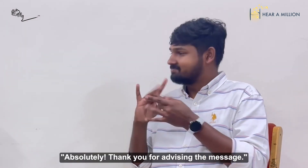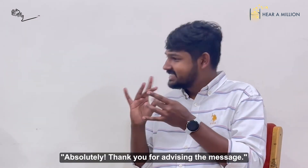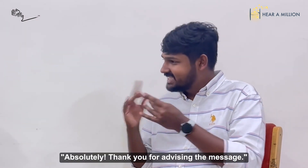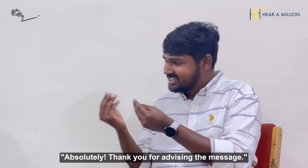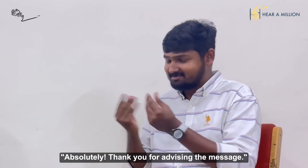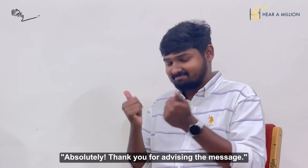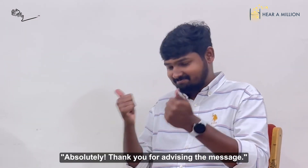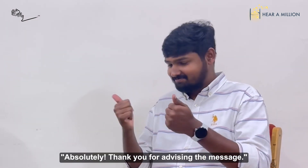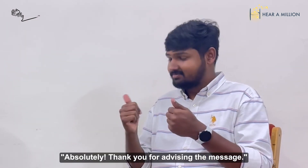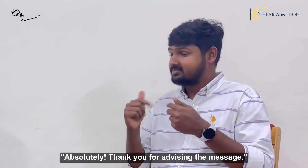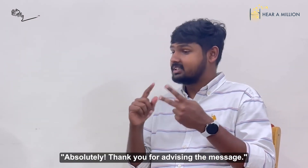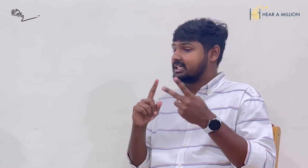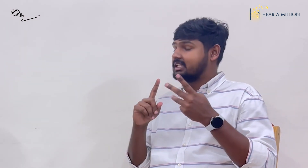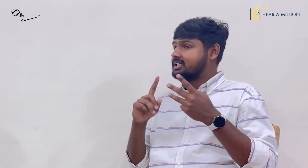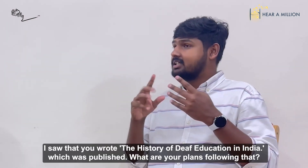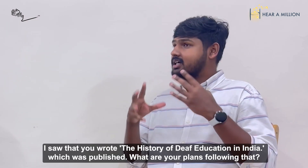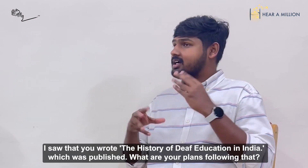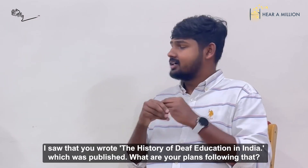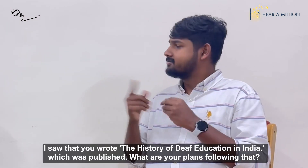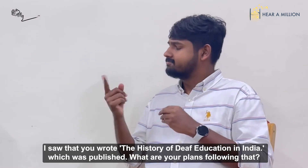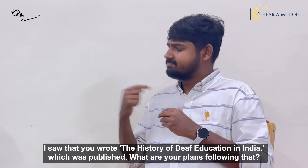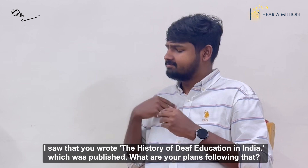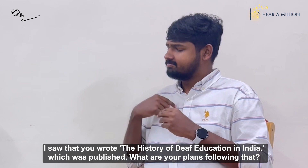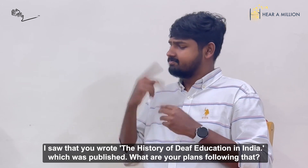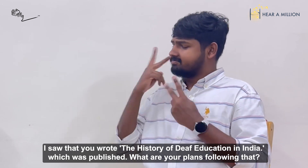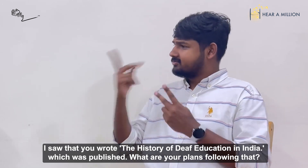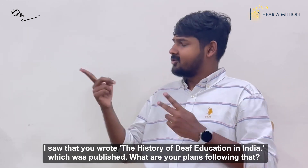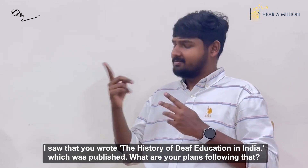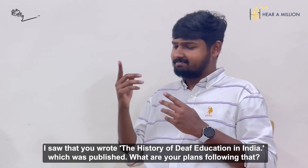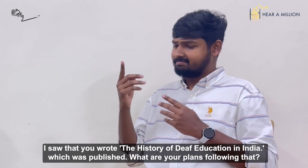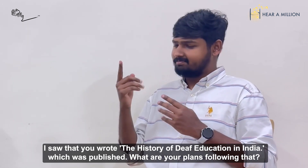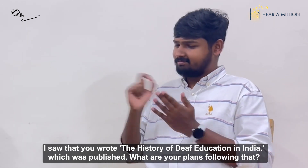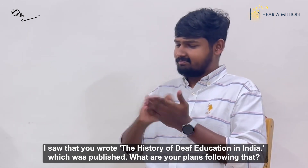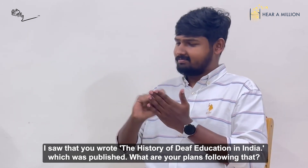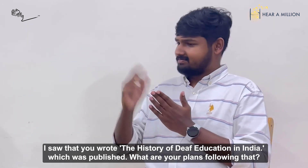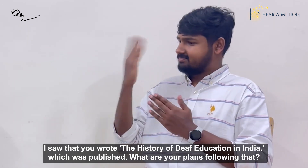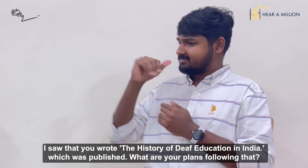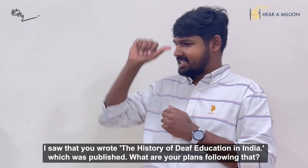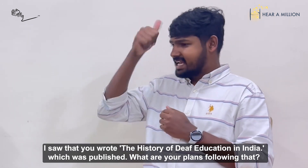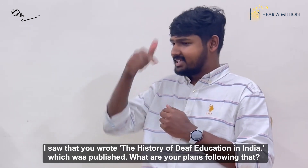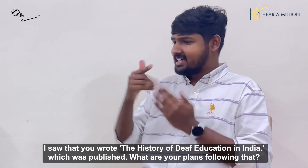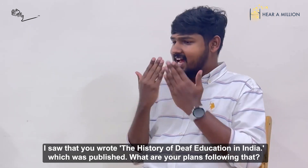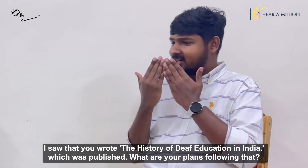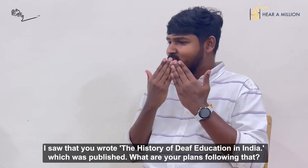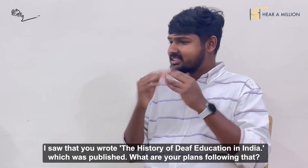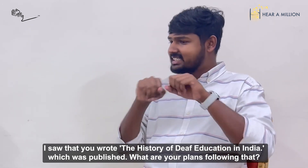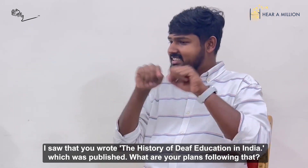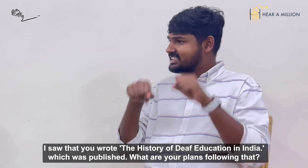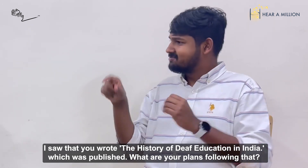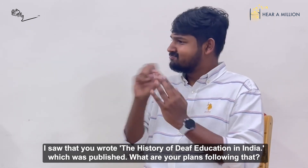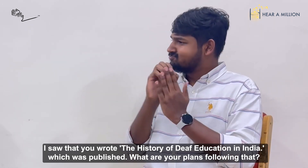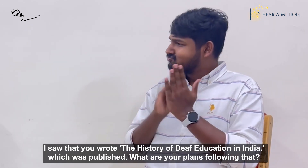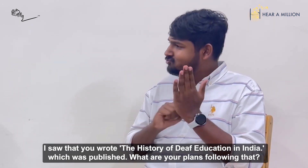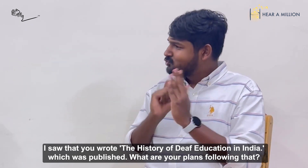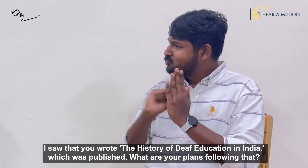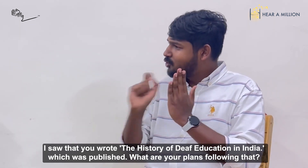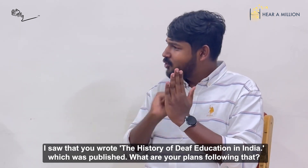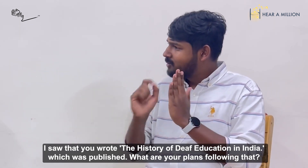Thank you for advising this message. I saw that you wrote the history of deaf education in India, which was published. What are your